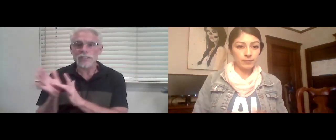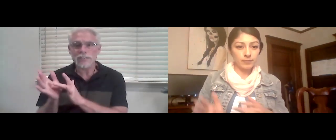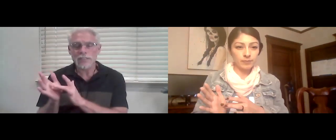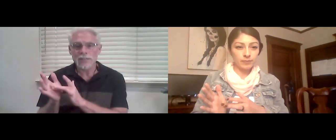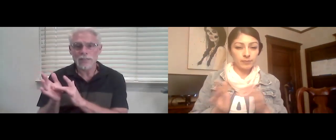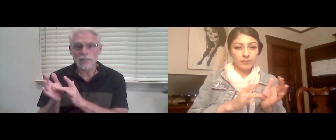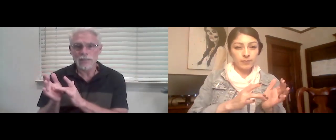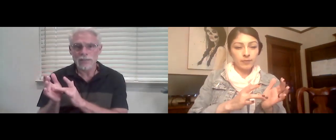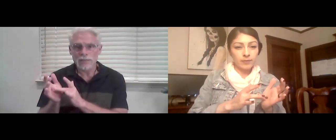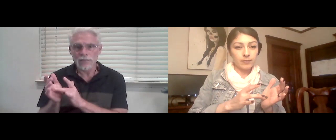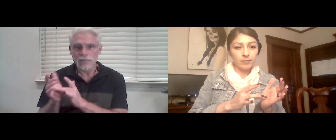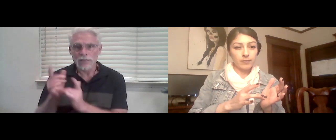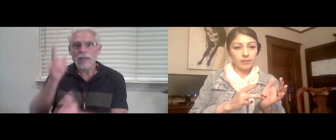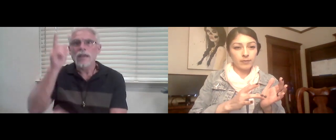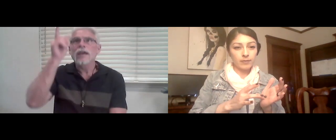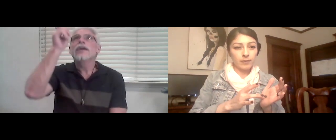Jesus